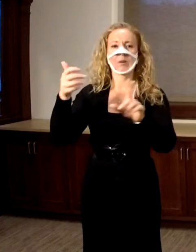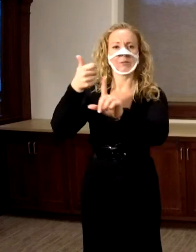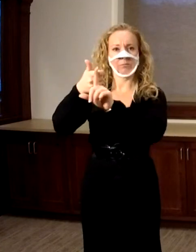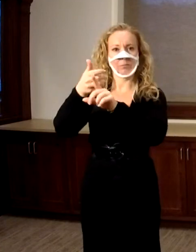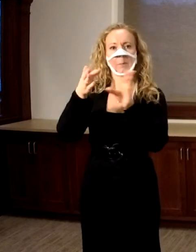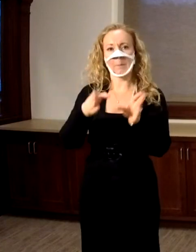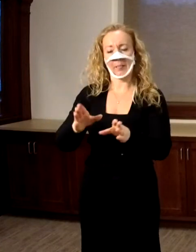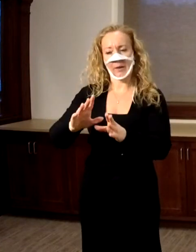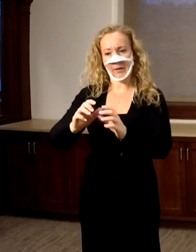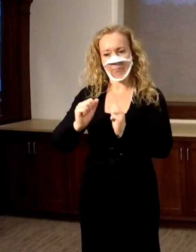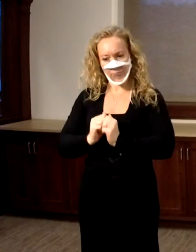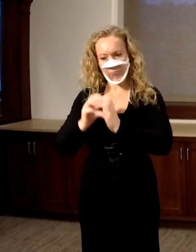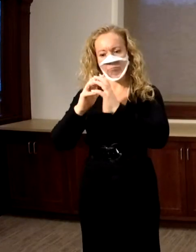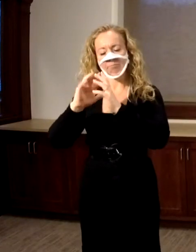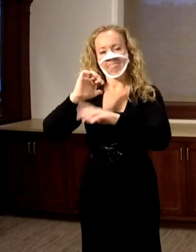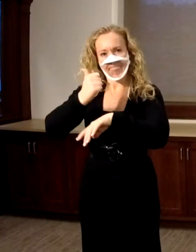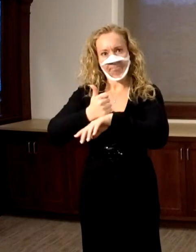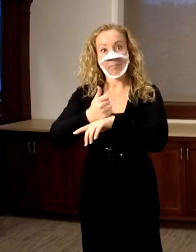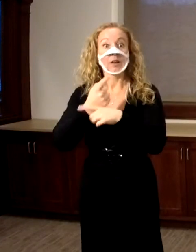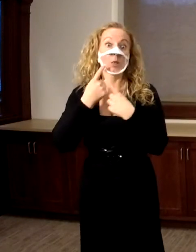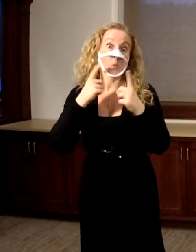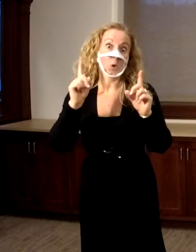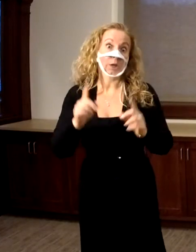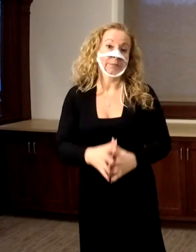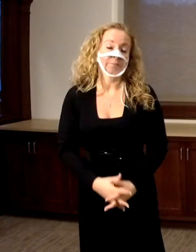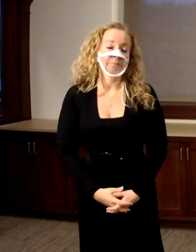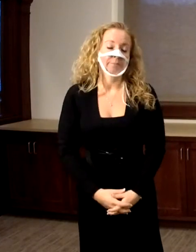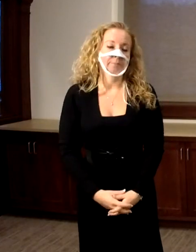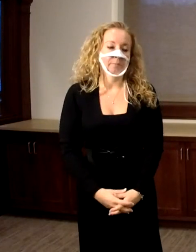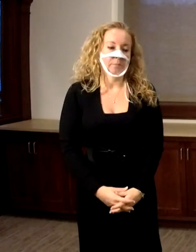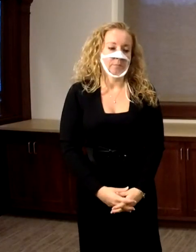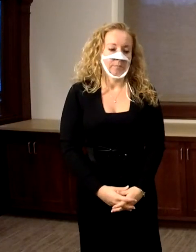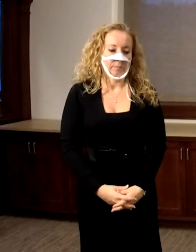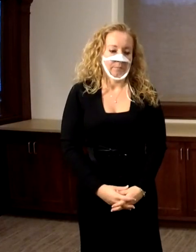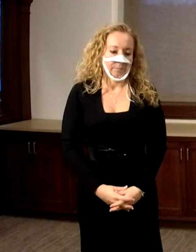plans, and they're working. So